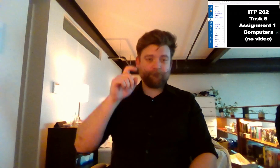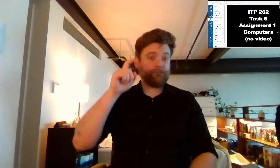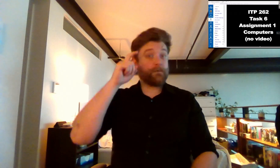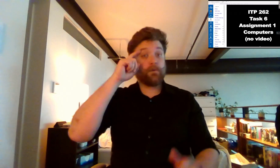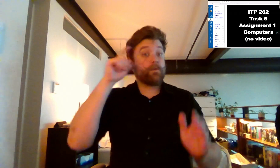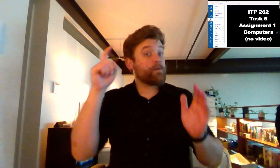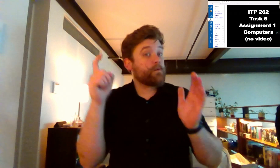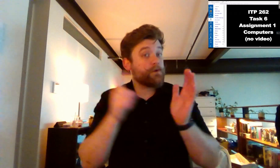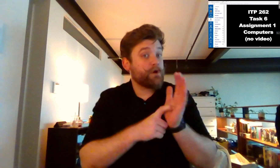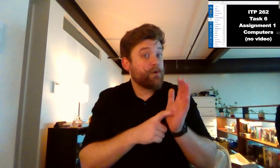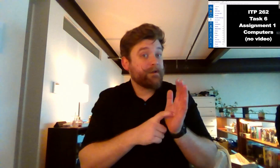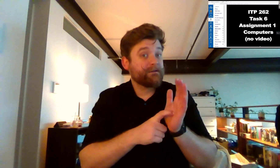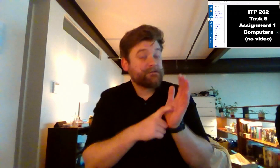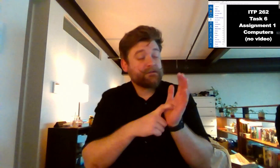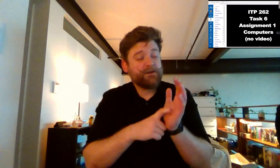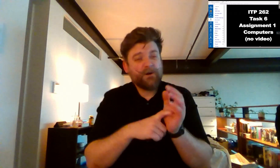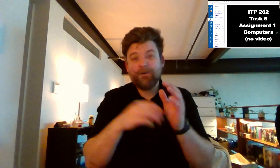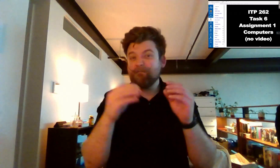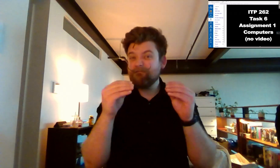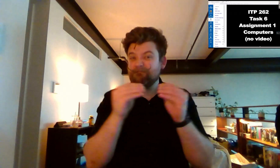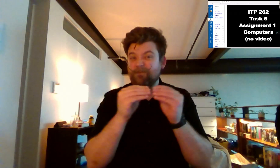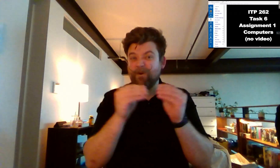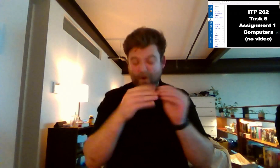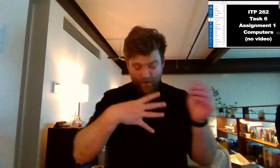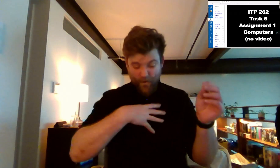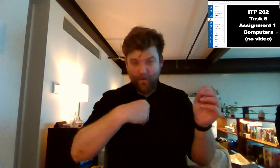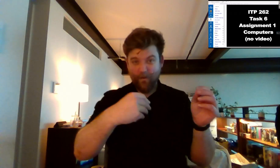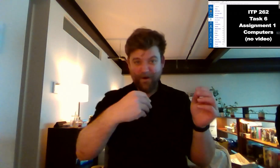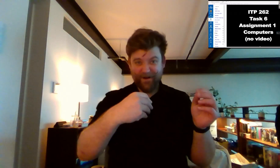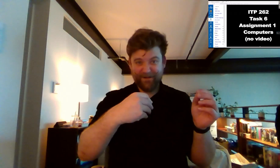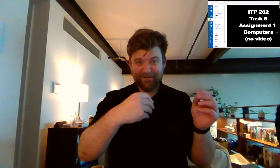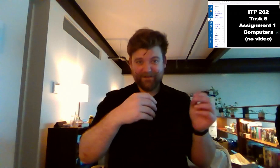then it looks like there's less to read, so it looks better.